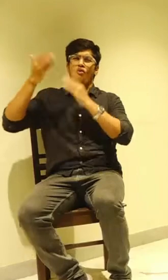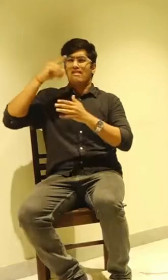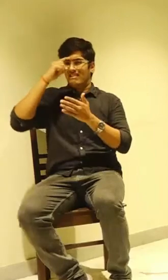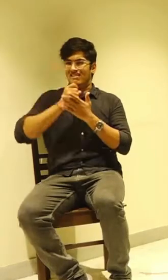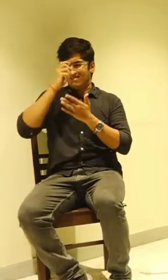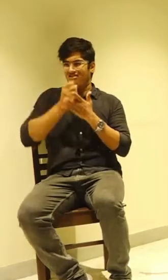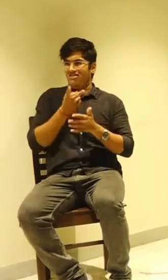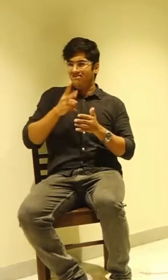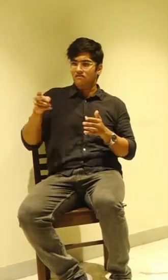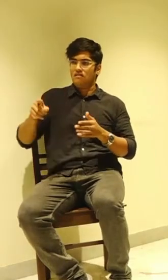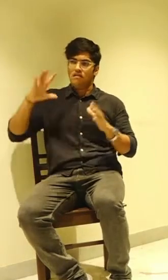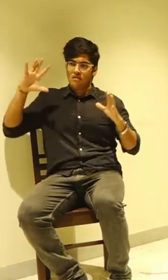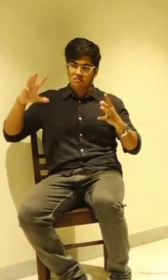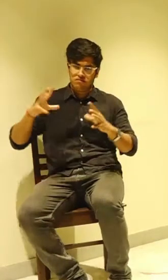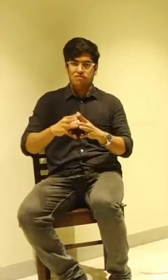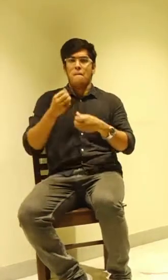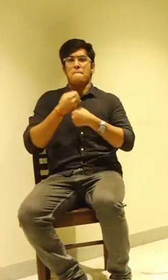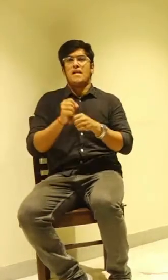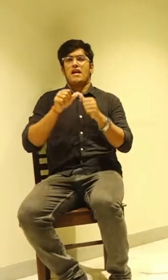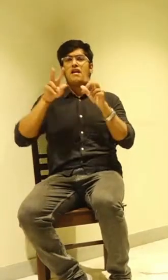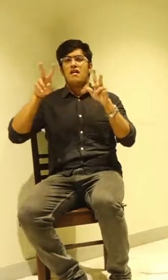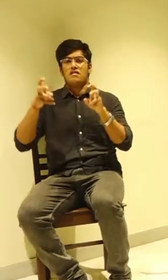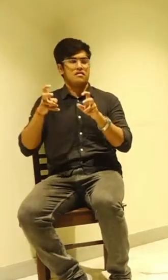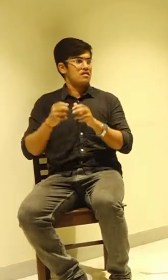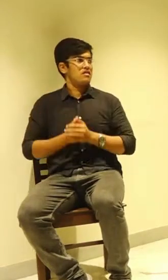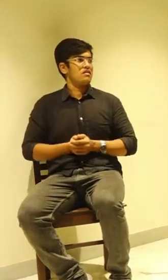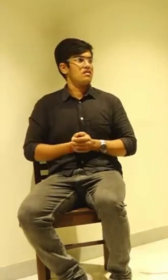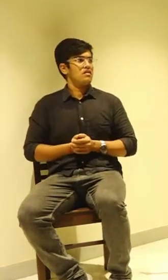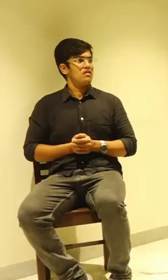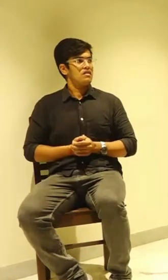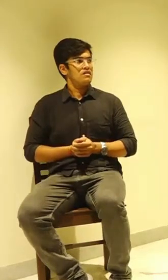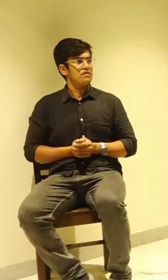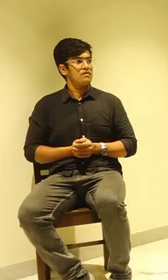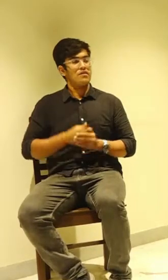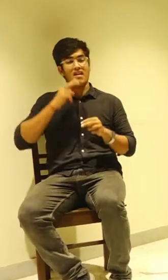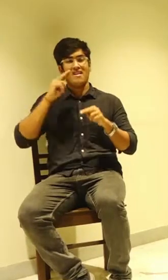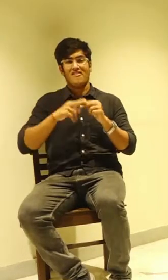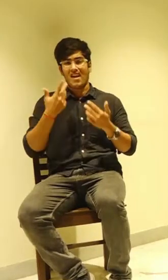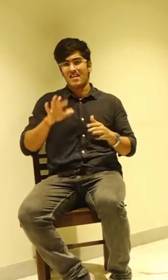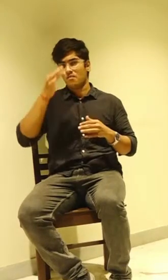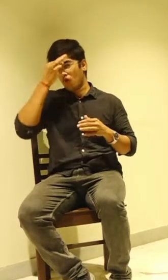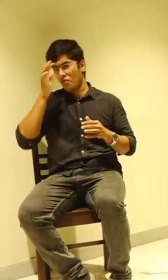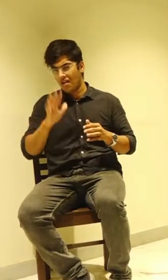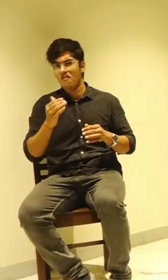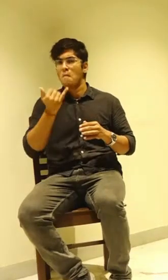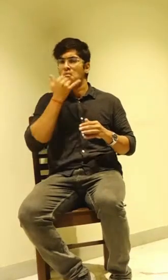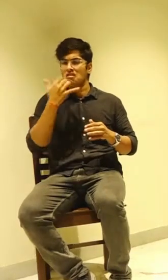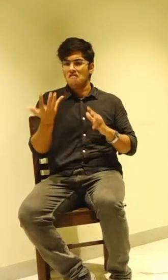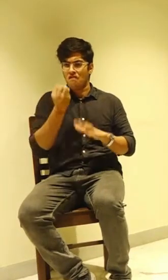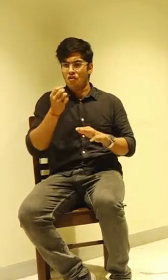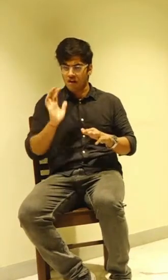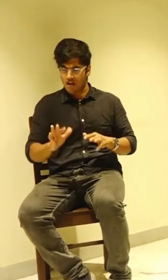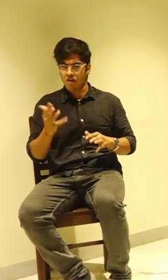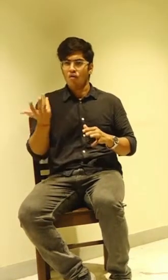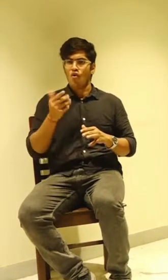as articles in the Constitution. If we find some problem, if we find an error, if we find something unconscionable in this